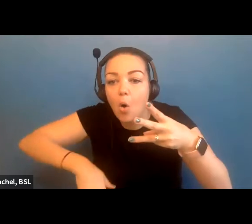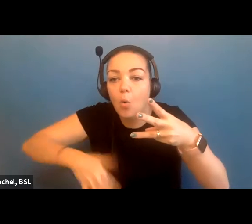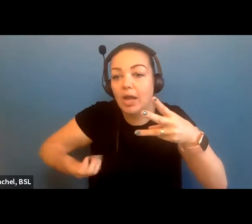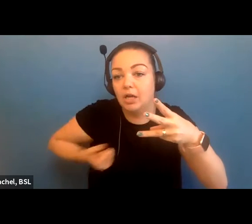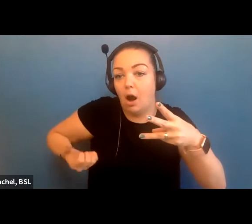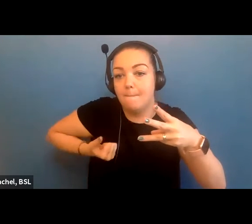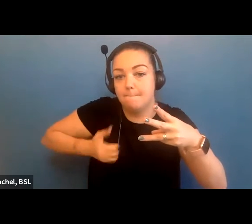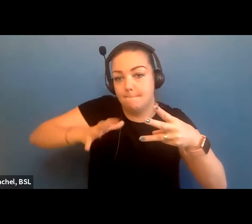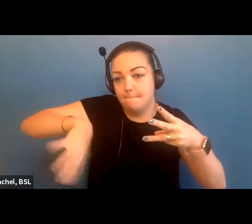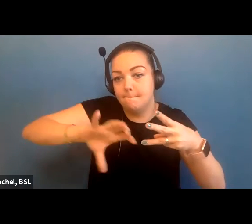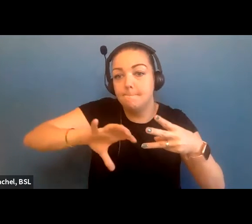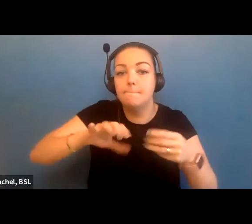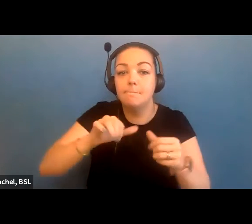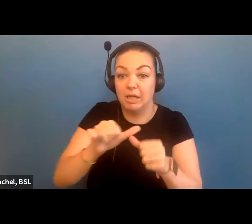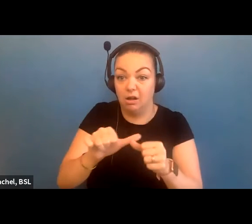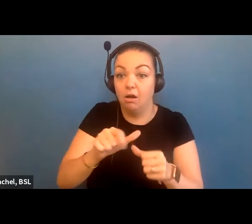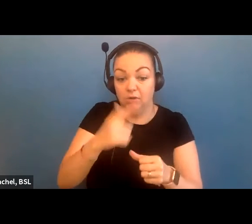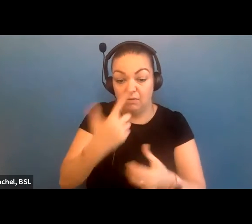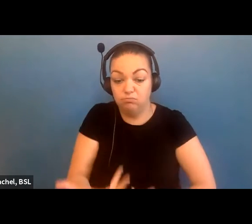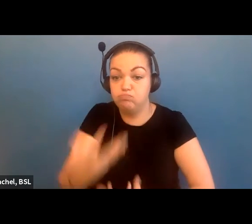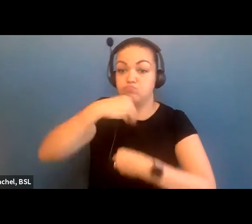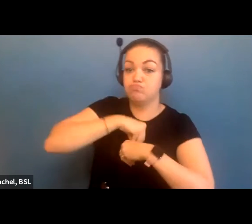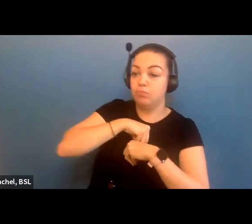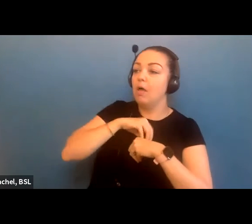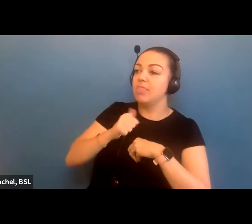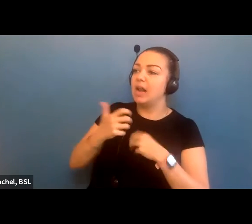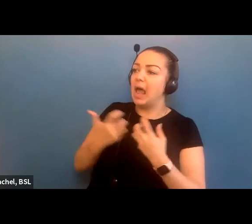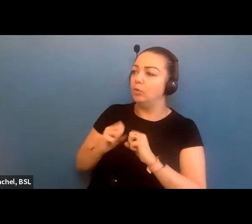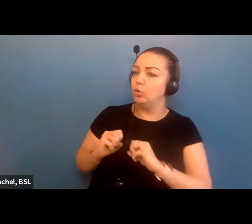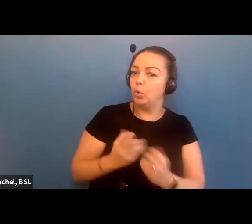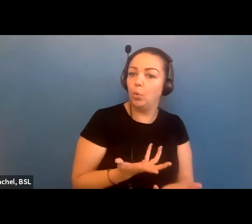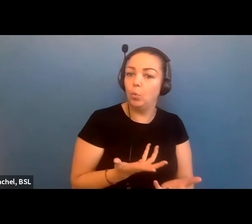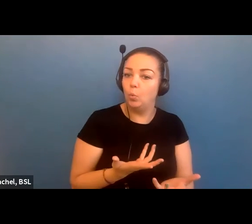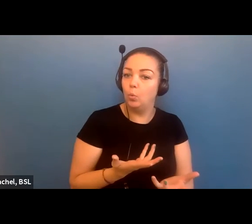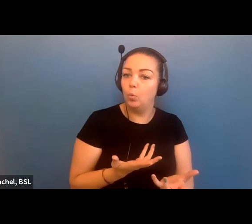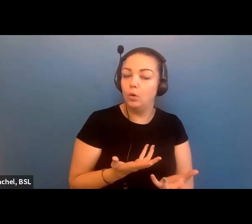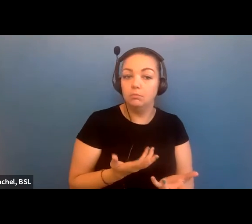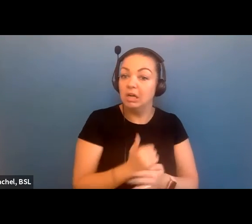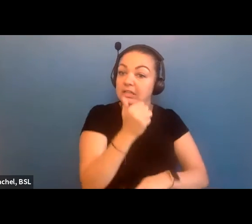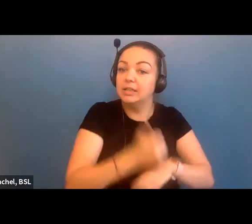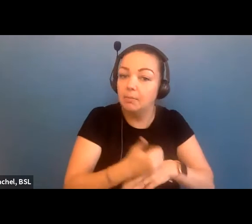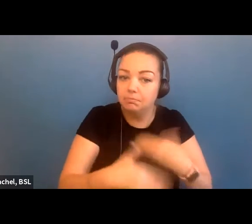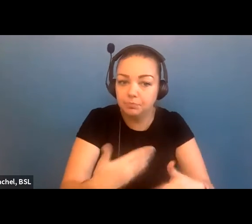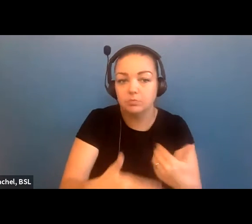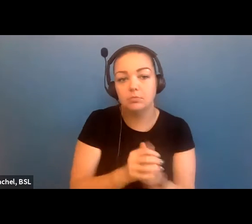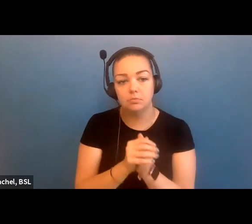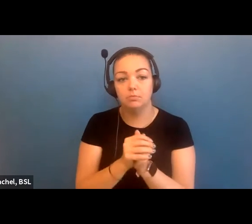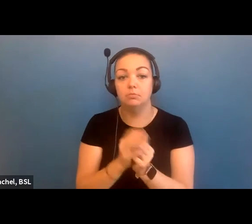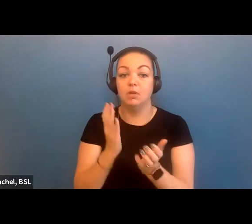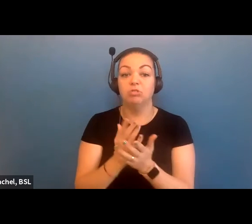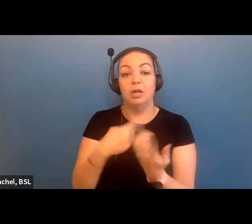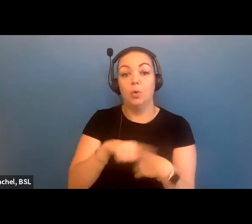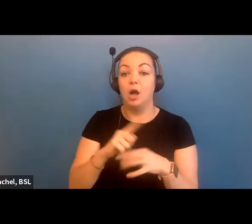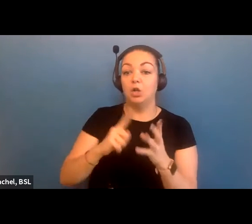but also how to implement them. Now, part of this work is our research on our UK aid-funded